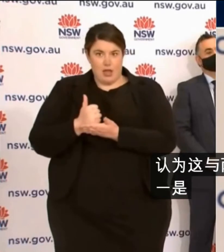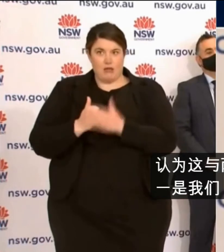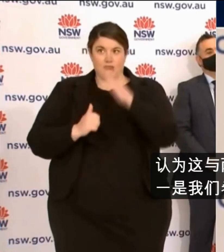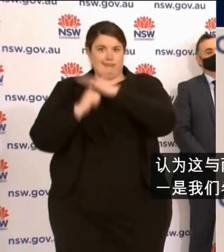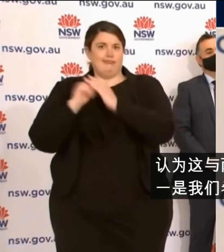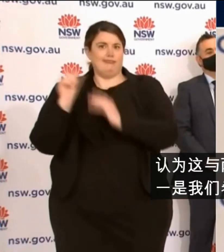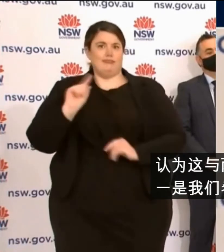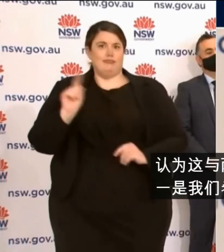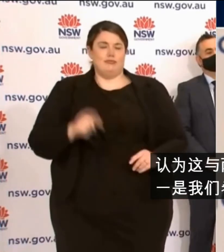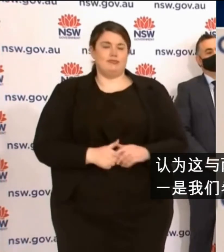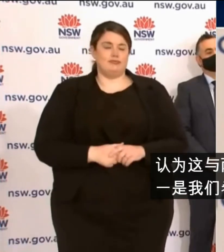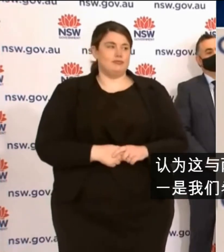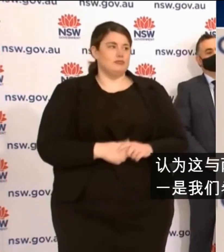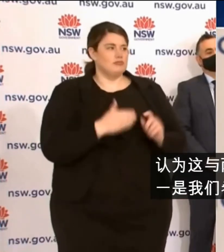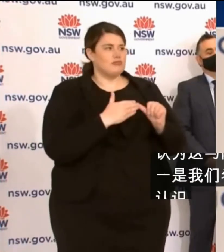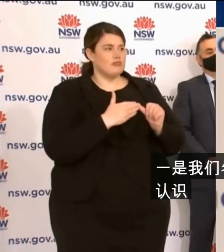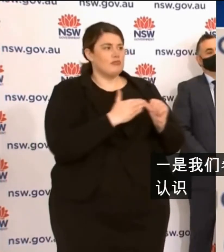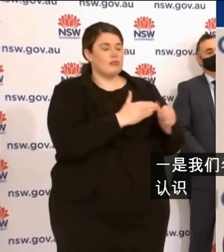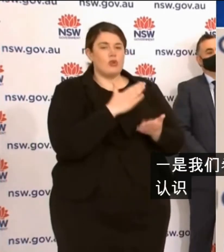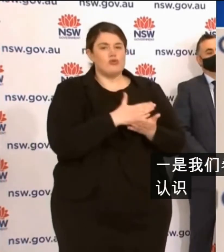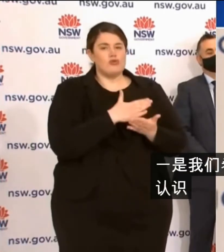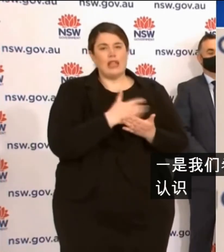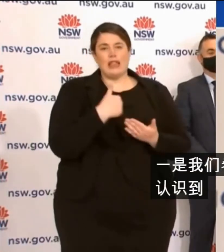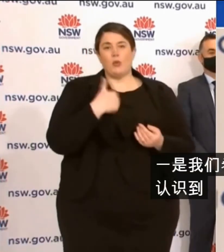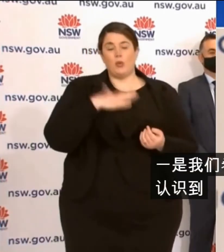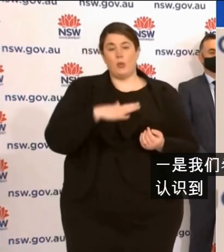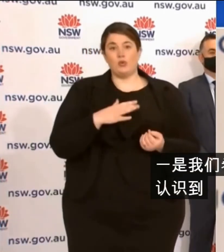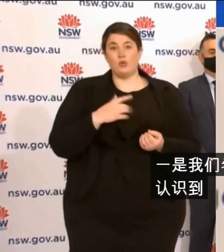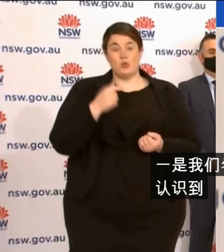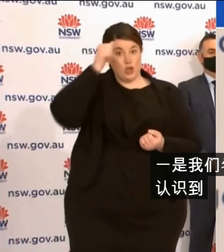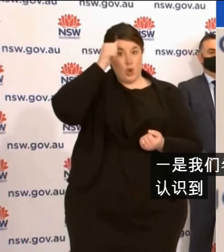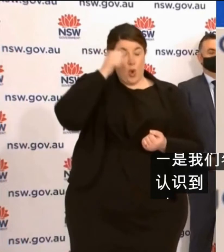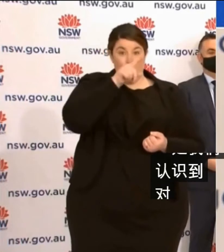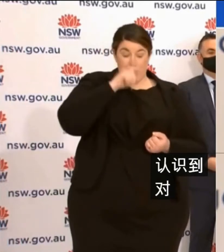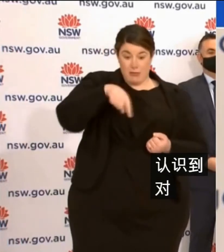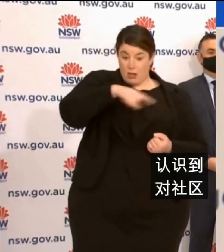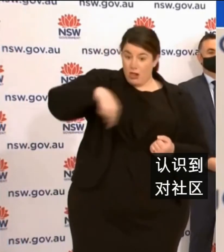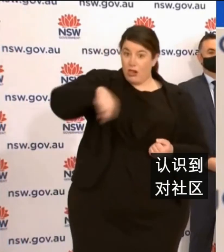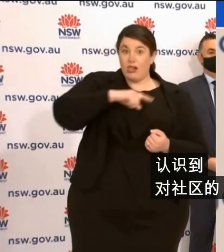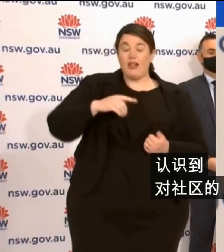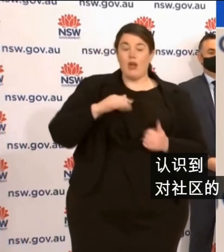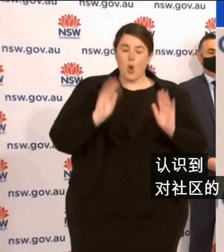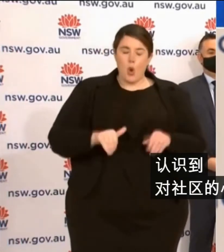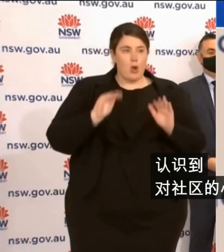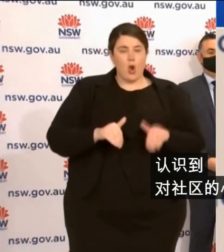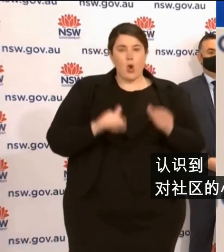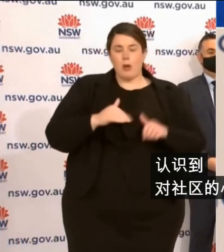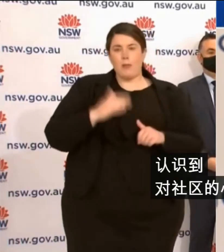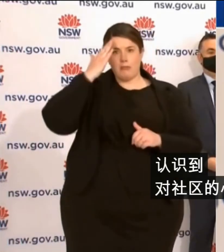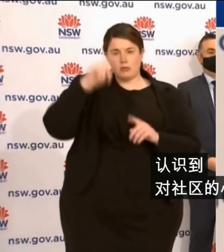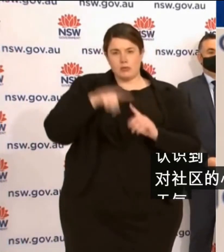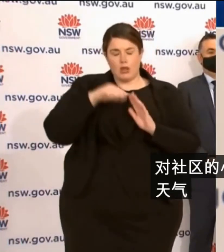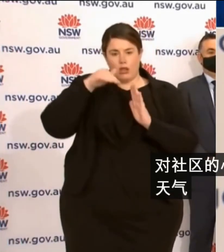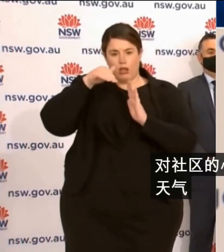One is the fact that we want to recognise the mental health impacts on the community. By